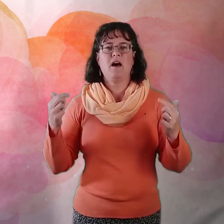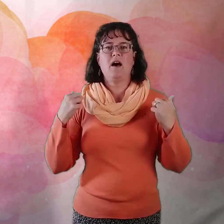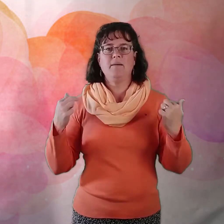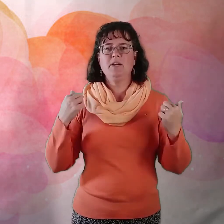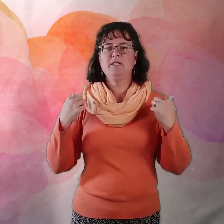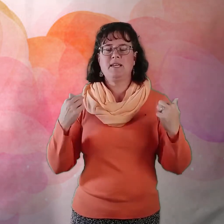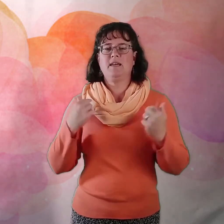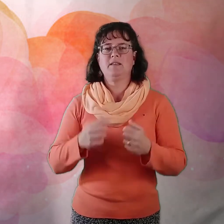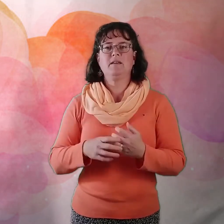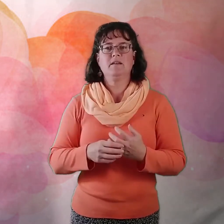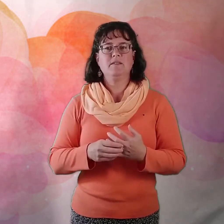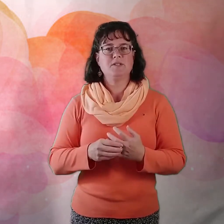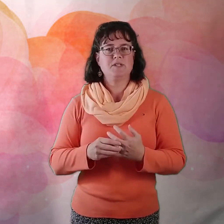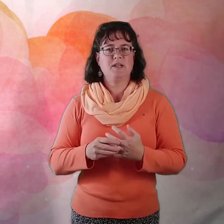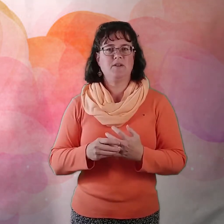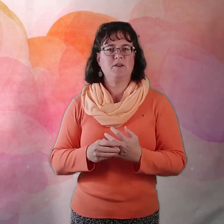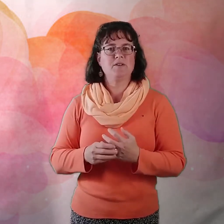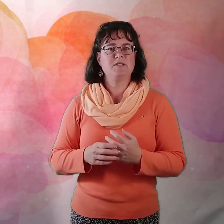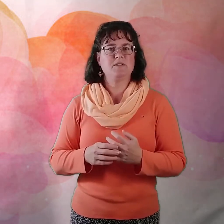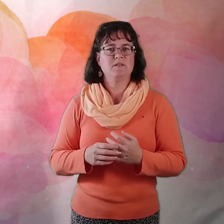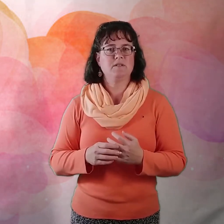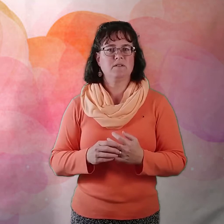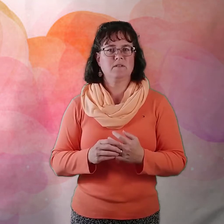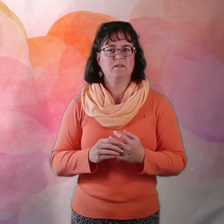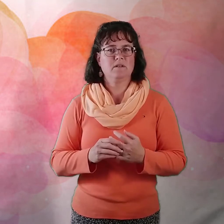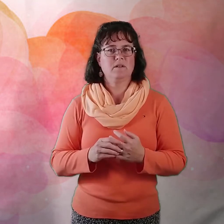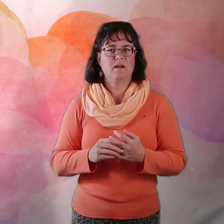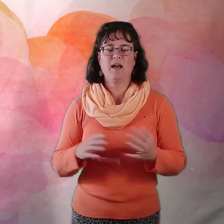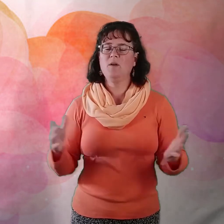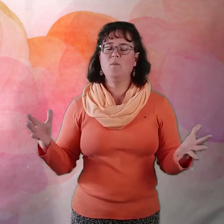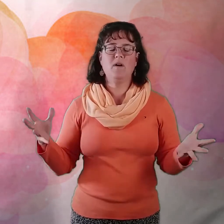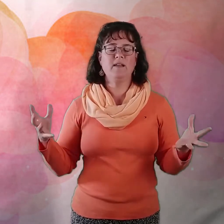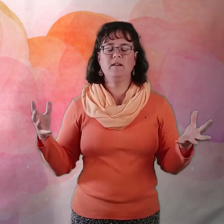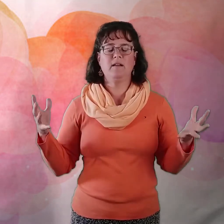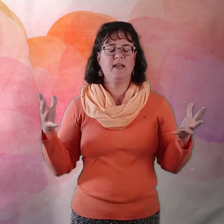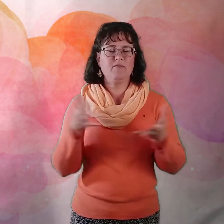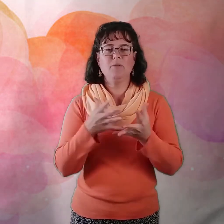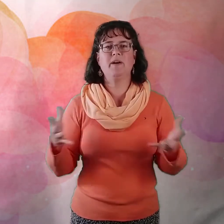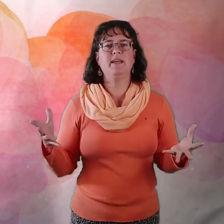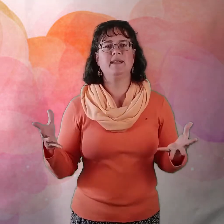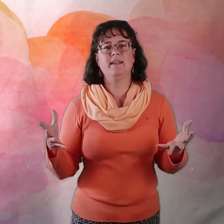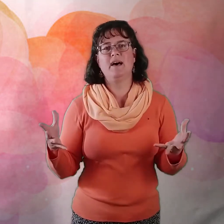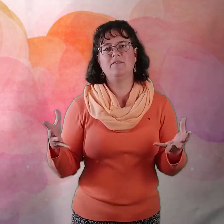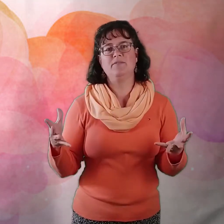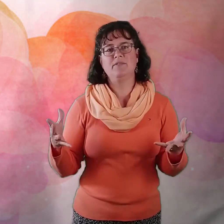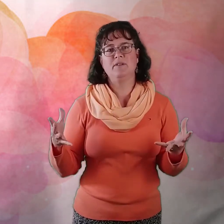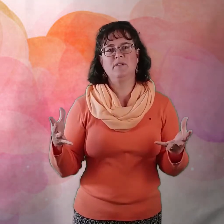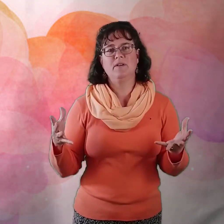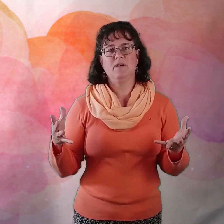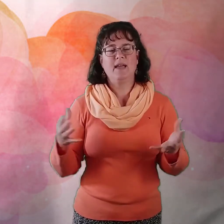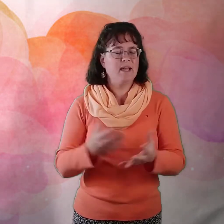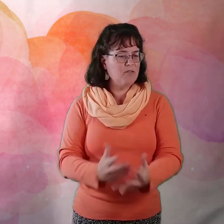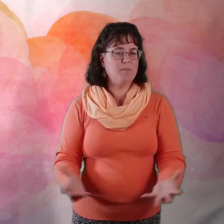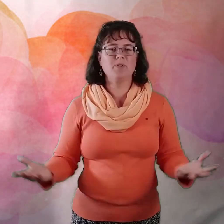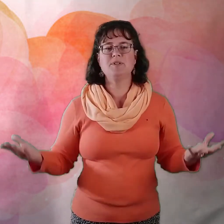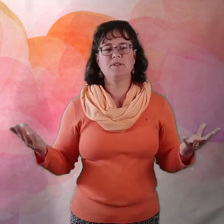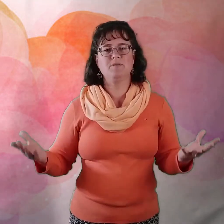I'm going to take those sin hooks. I want everybody I love, every person who